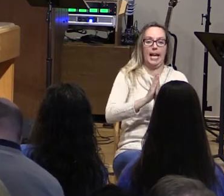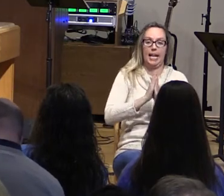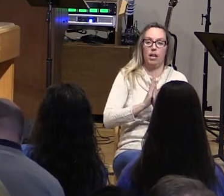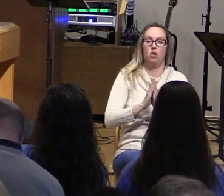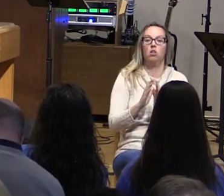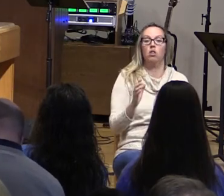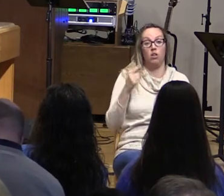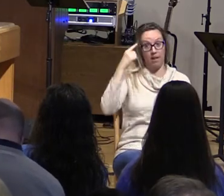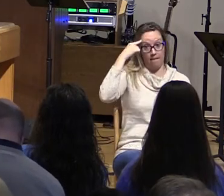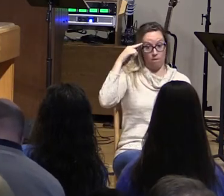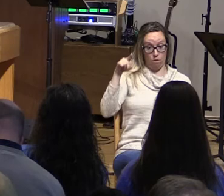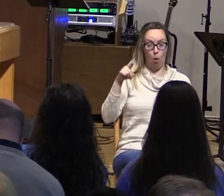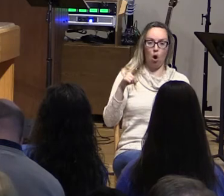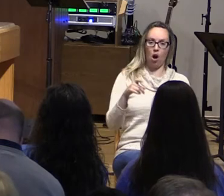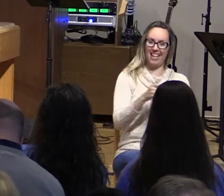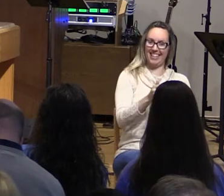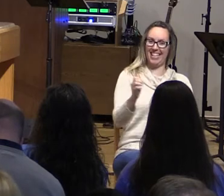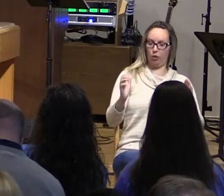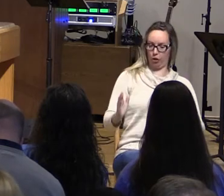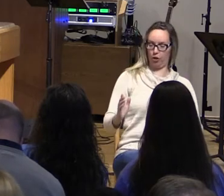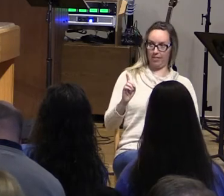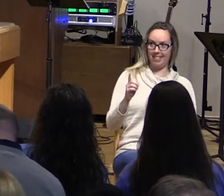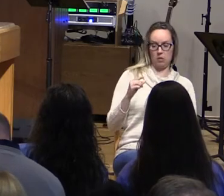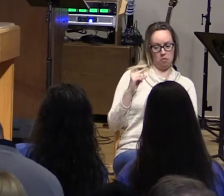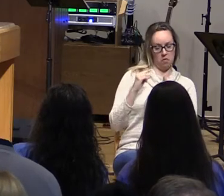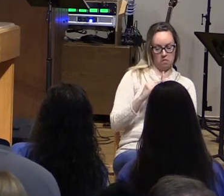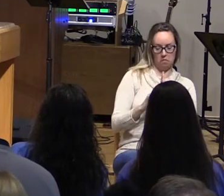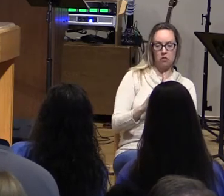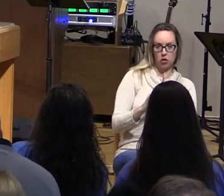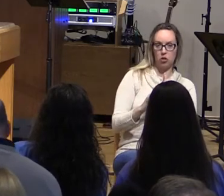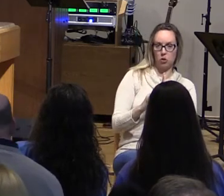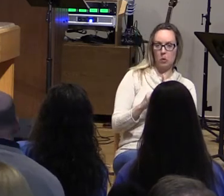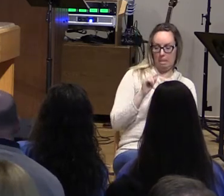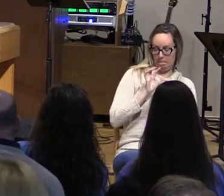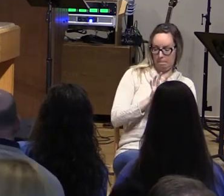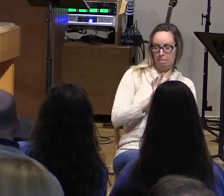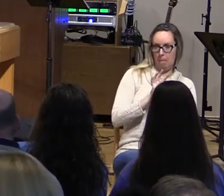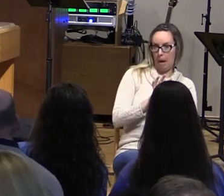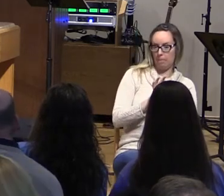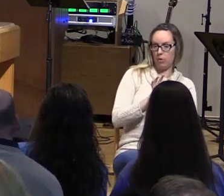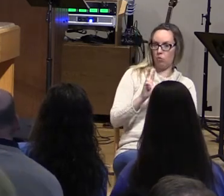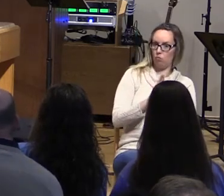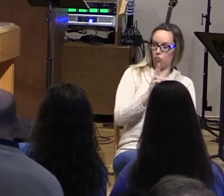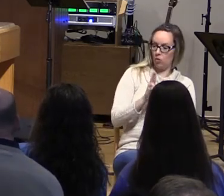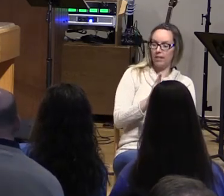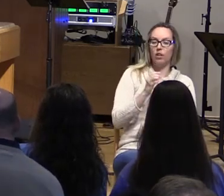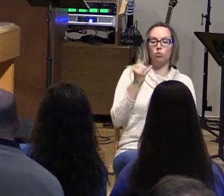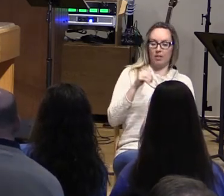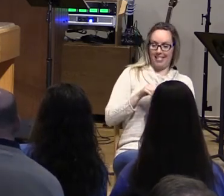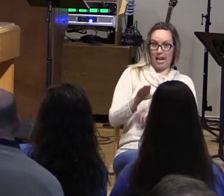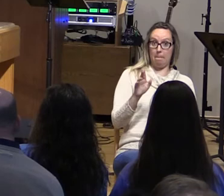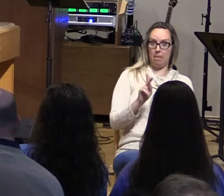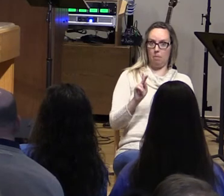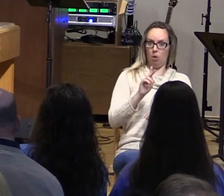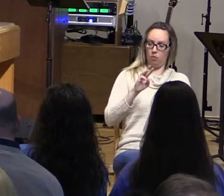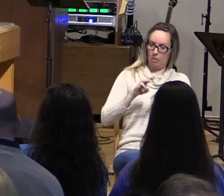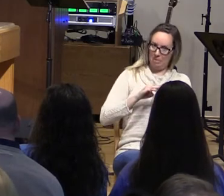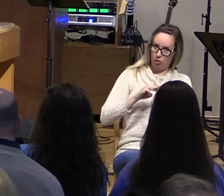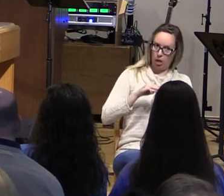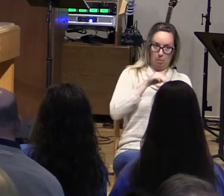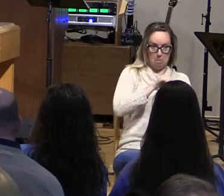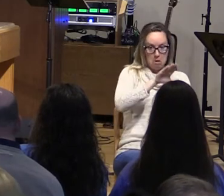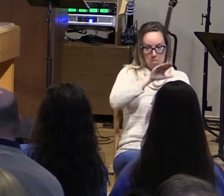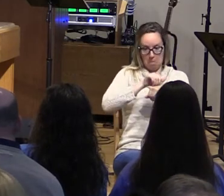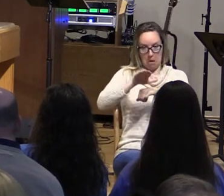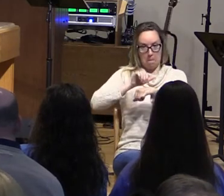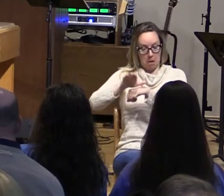to pray for a shepherd. And this verse is often used when we send people out to mission fields, when we send off missionaries, and